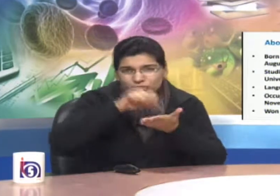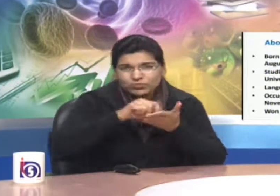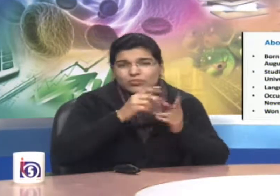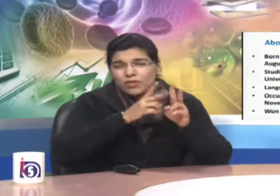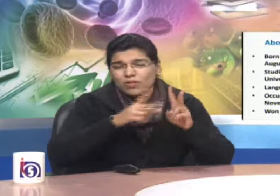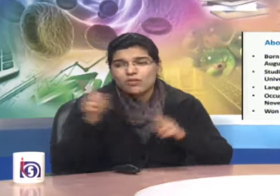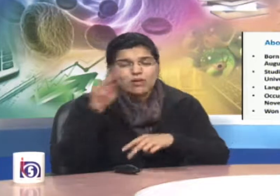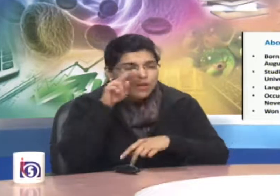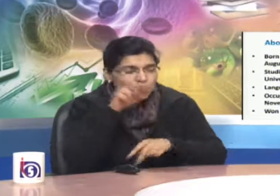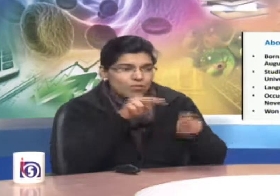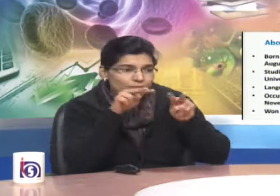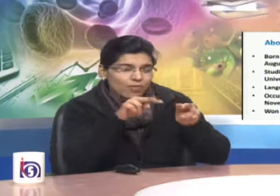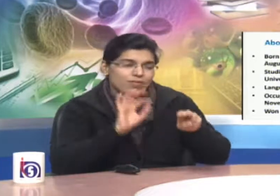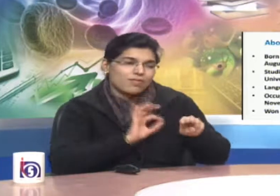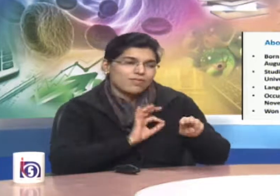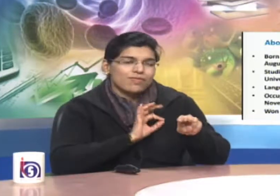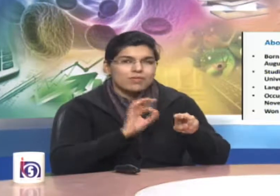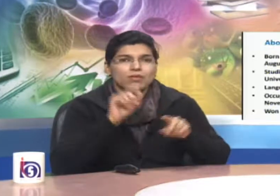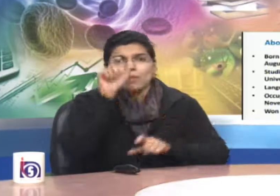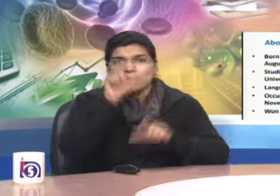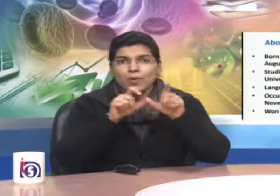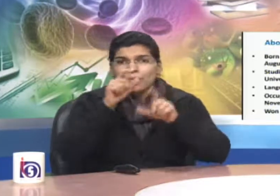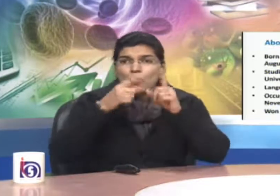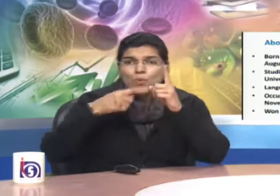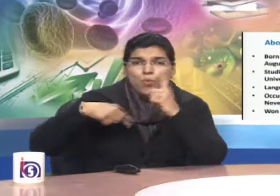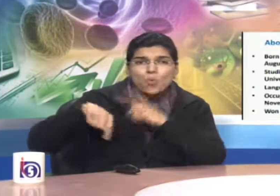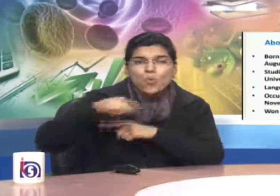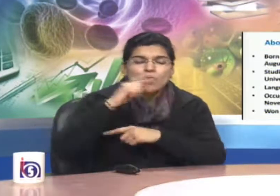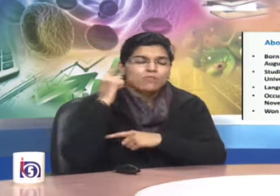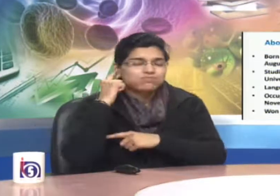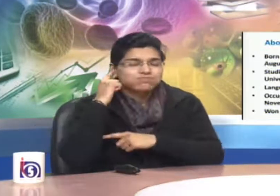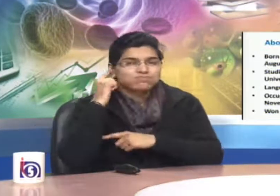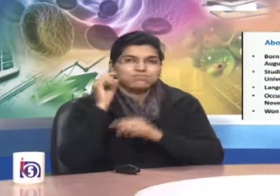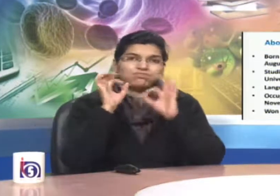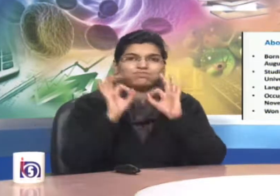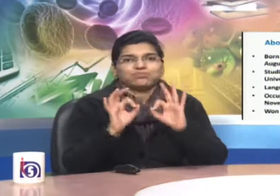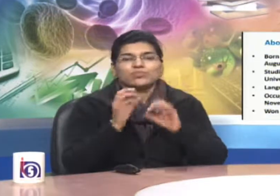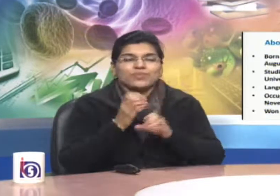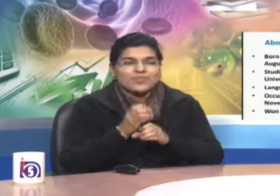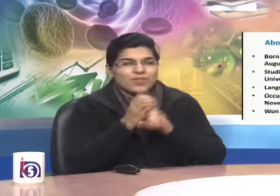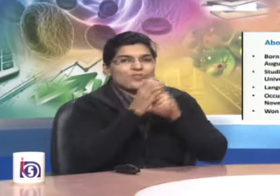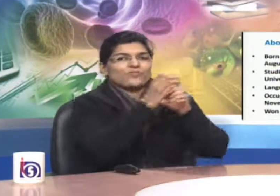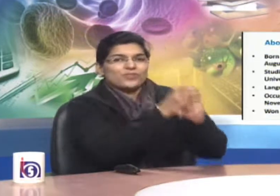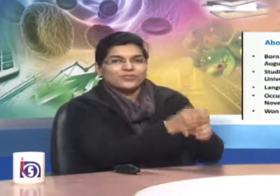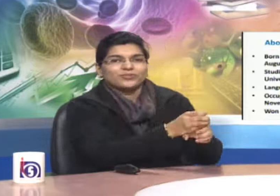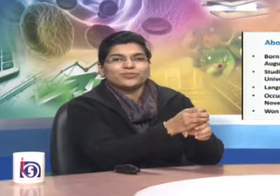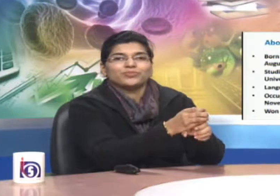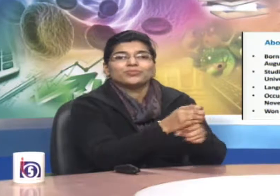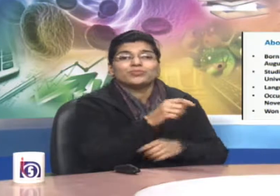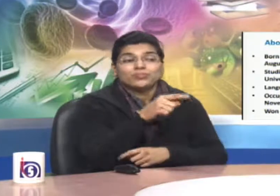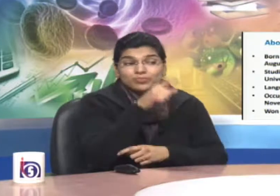Because he was an amazing person and everybody liked him and was amazed by who he was.